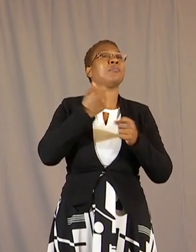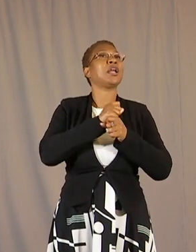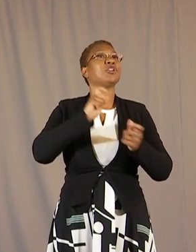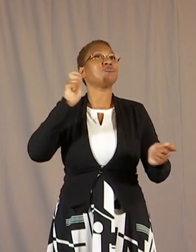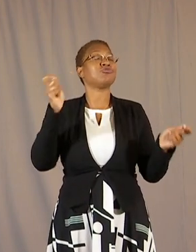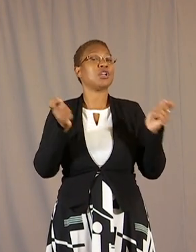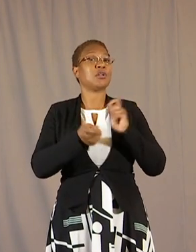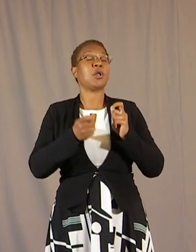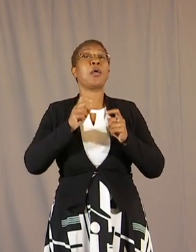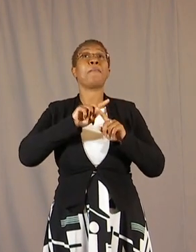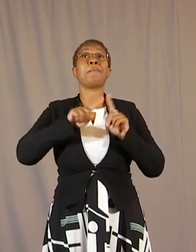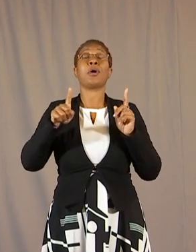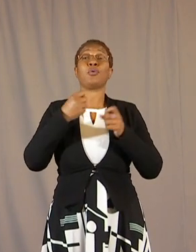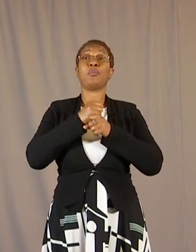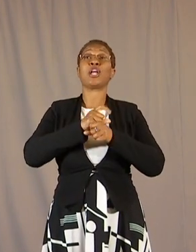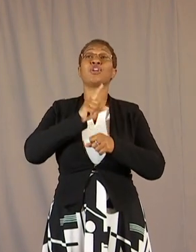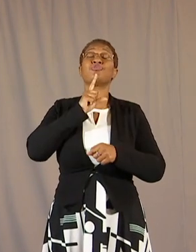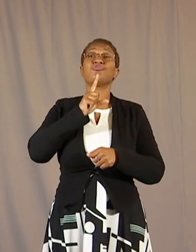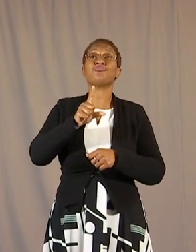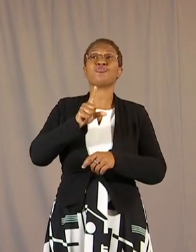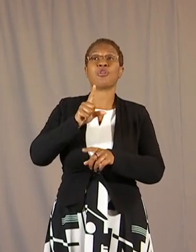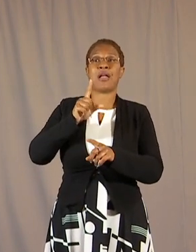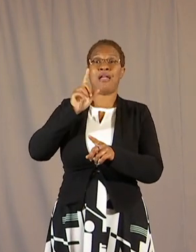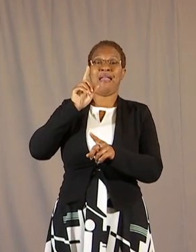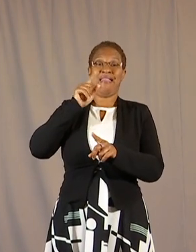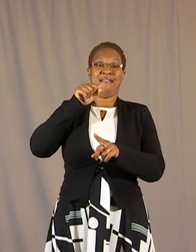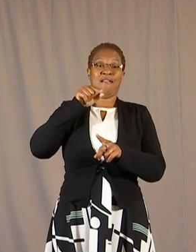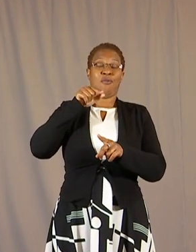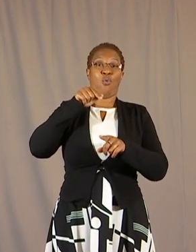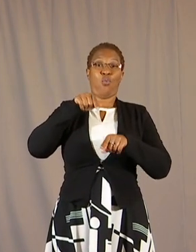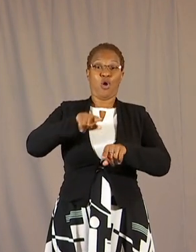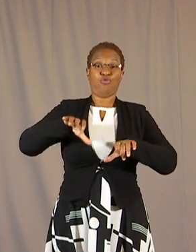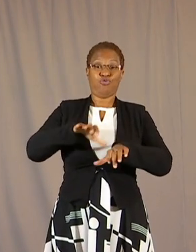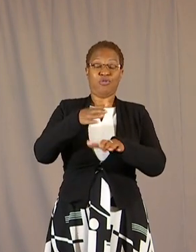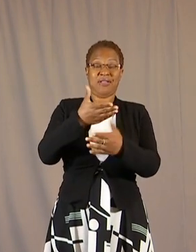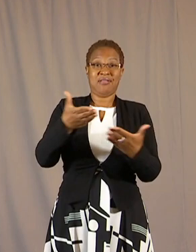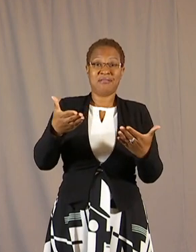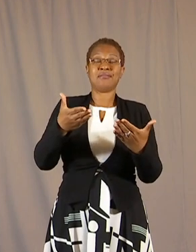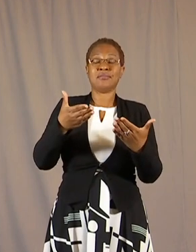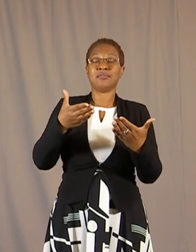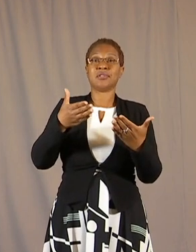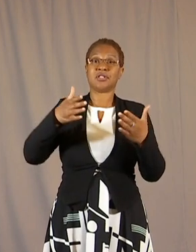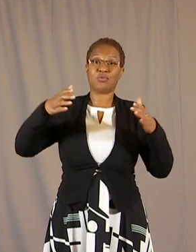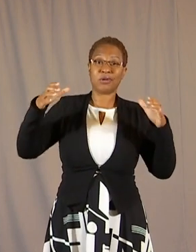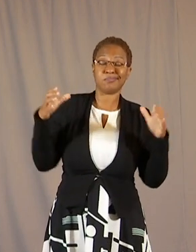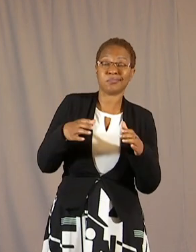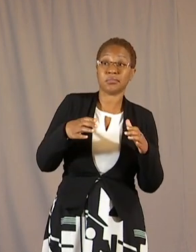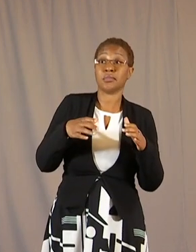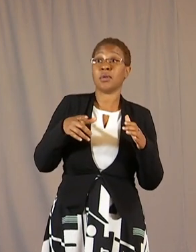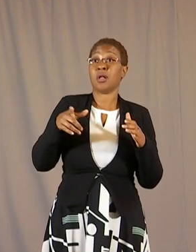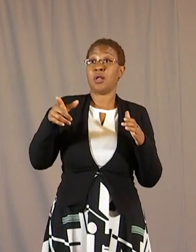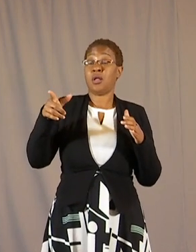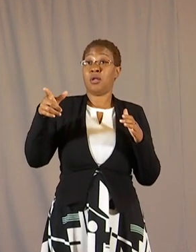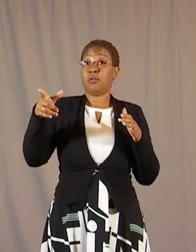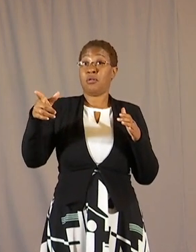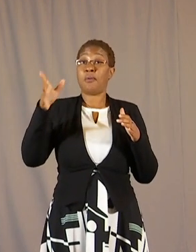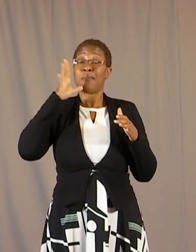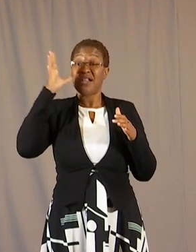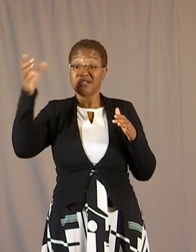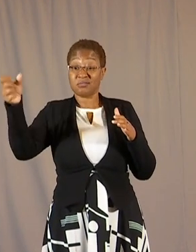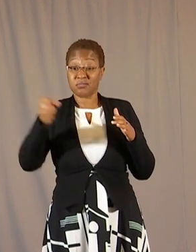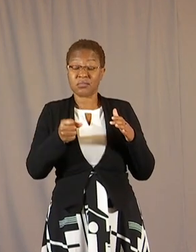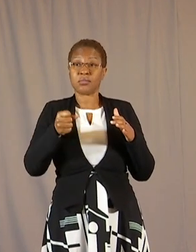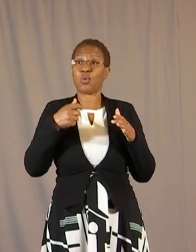an equitable table for those parent voices to be there? What kind of support do they need? So if we want them at the table, do we provide childcare? Are we